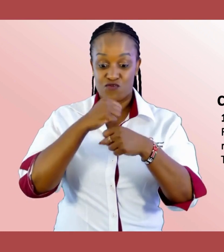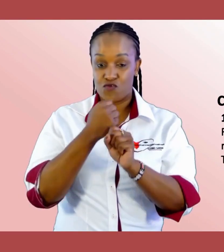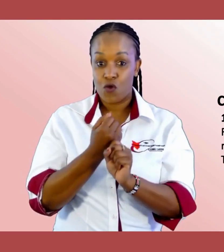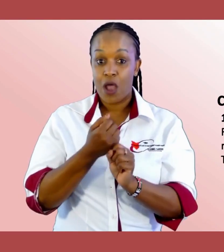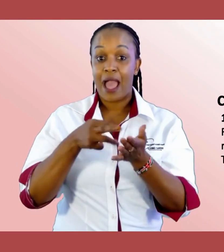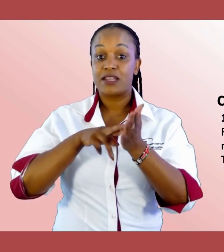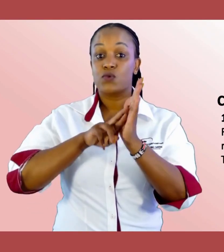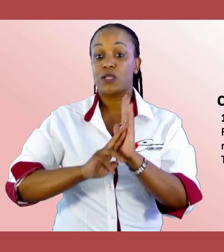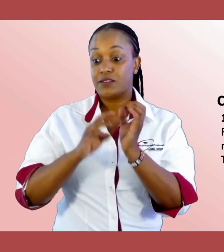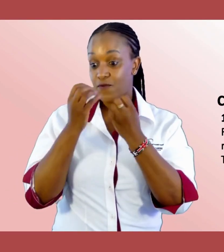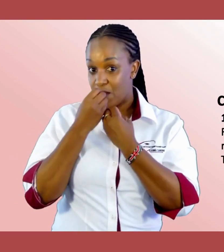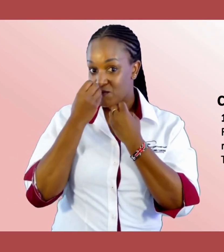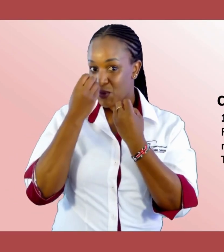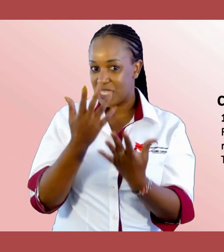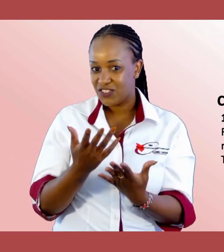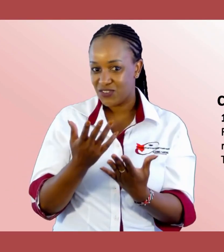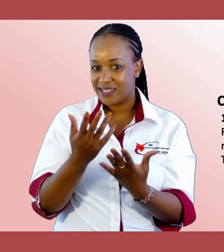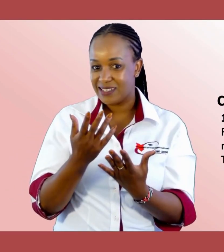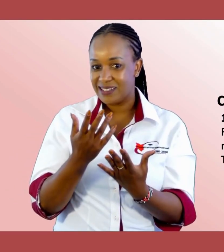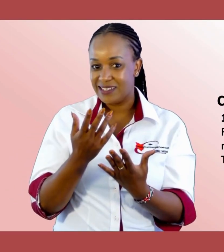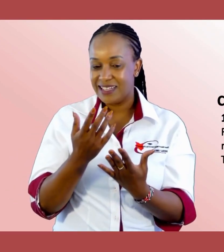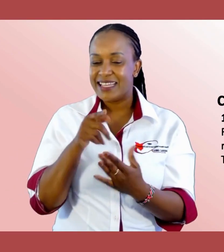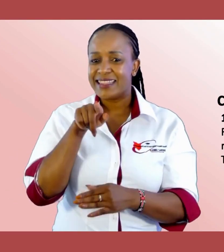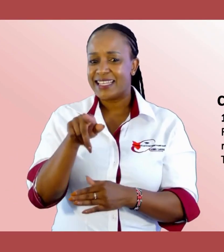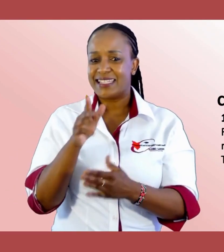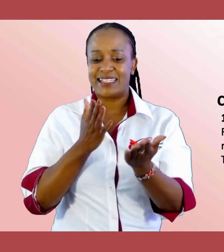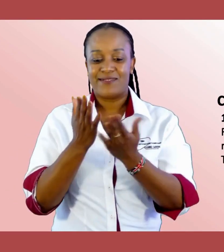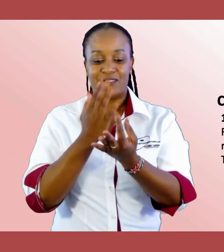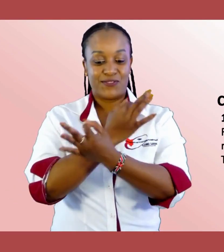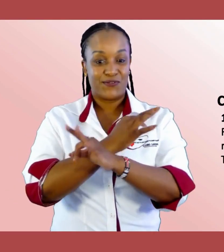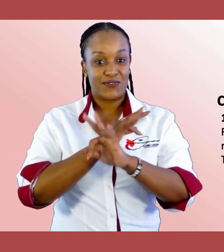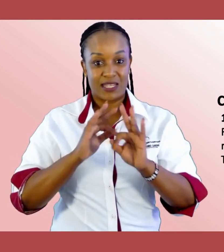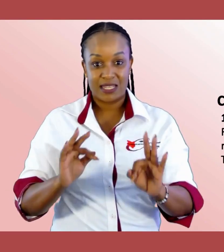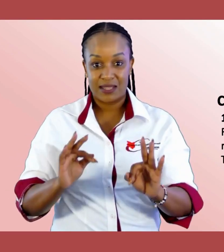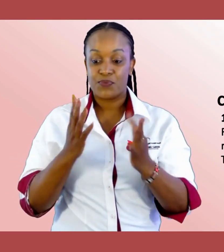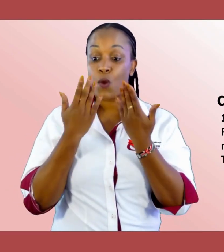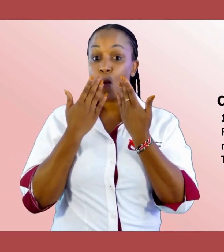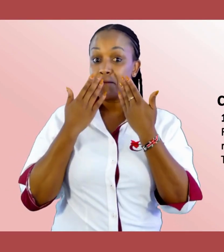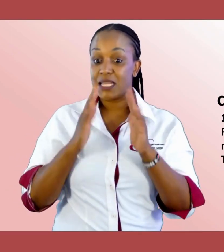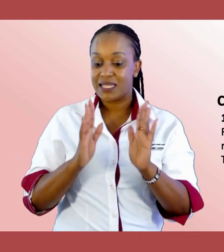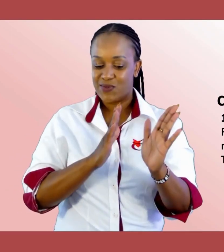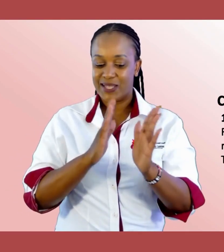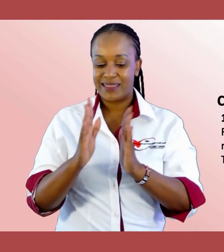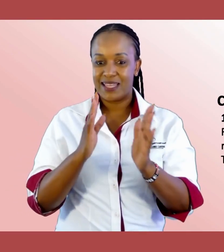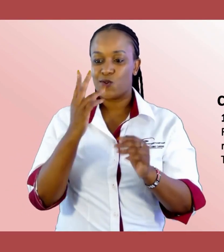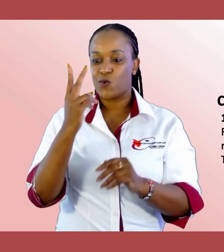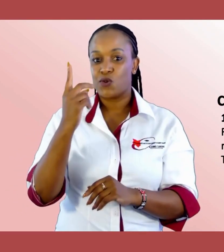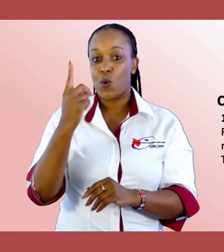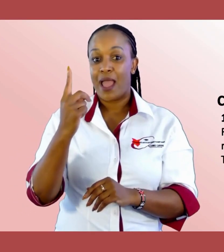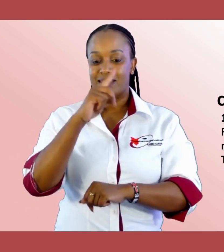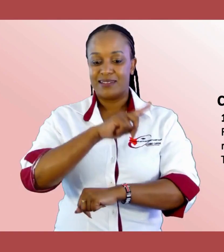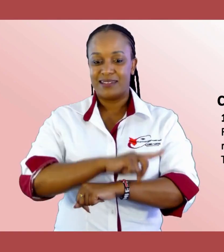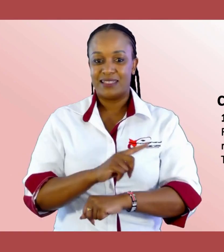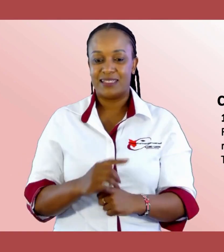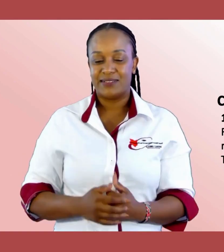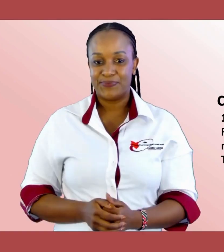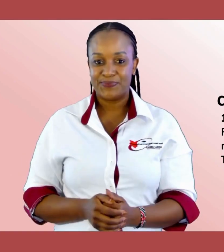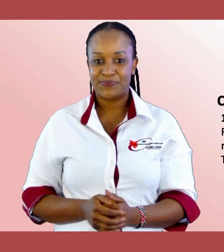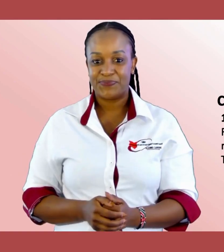make a request for information. The service is free and is completed within 21